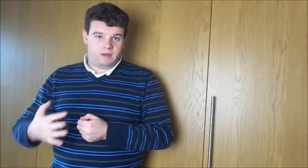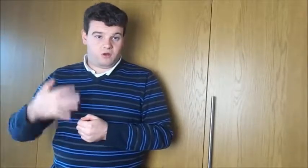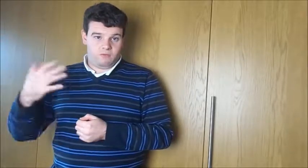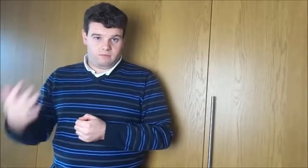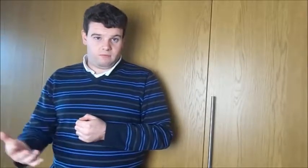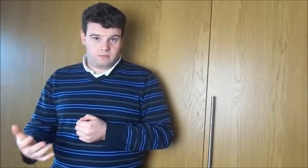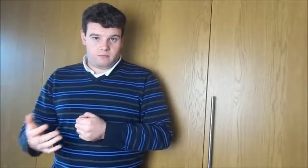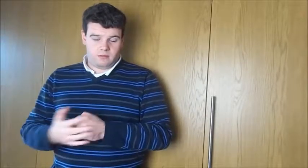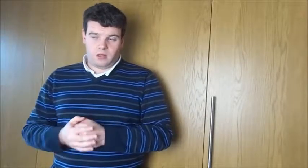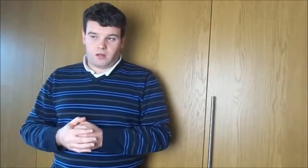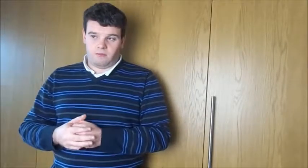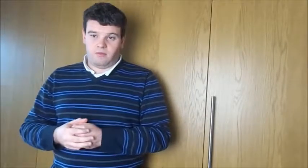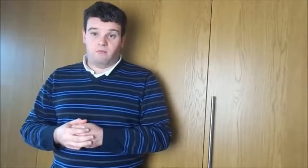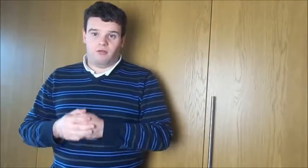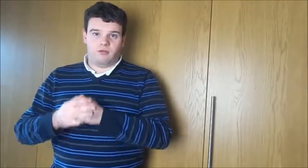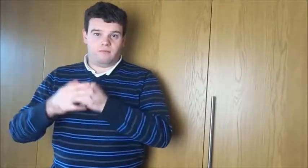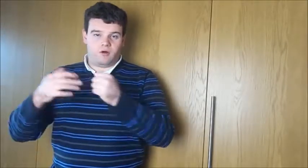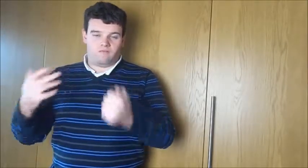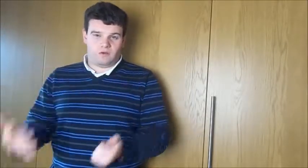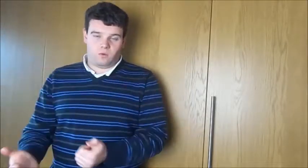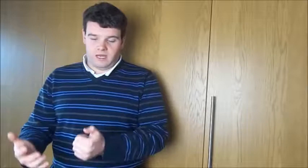become the mother of the Queen.